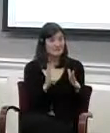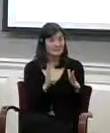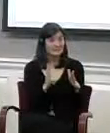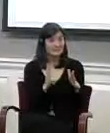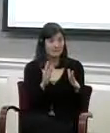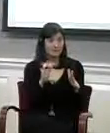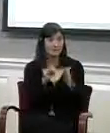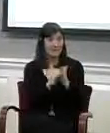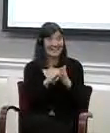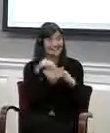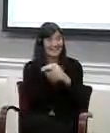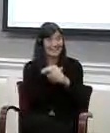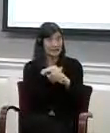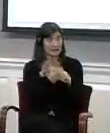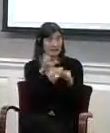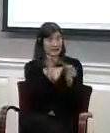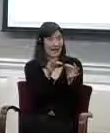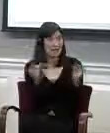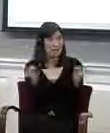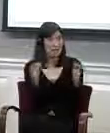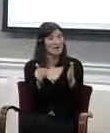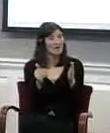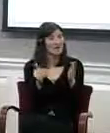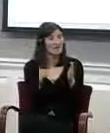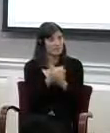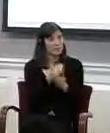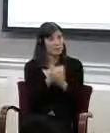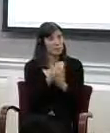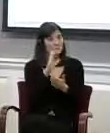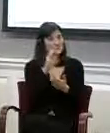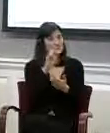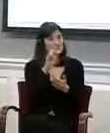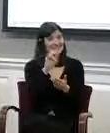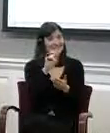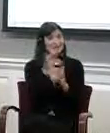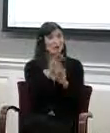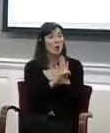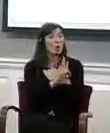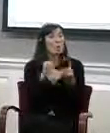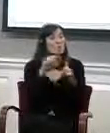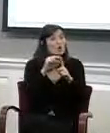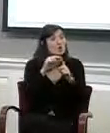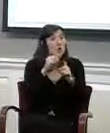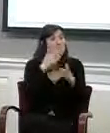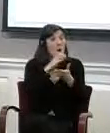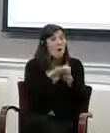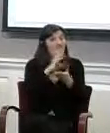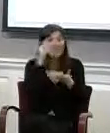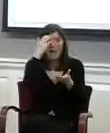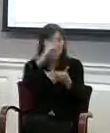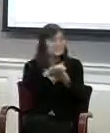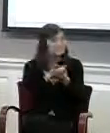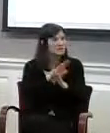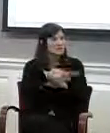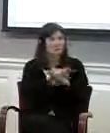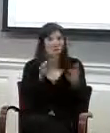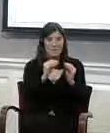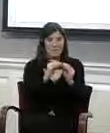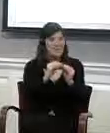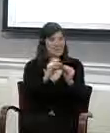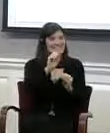the language of the new civil code. The terms wife and husband, for example, were replaced by the term